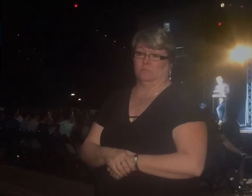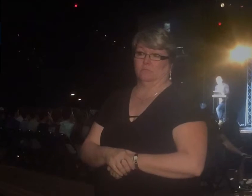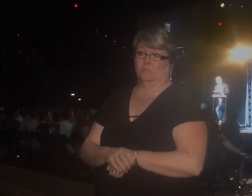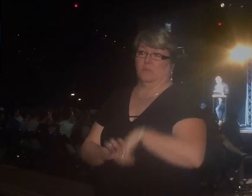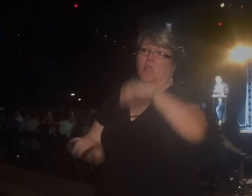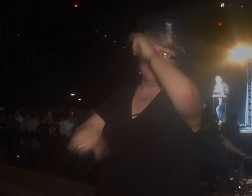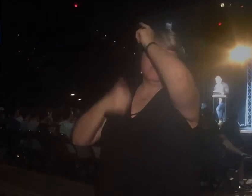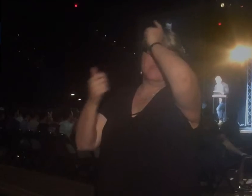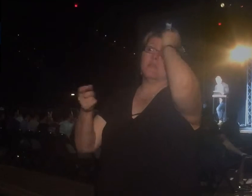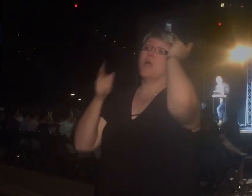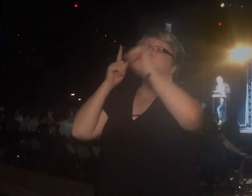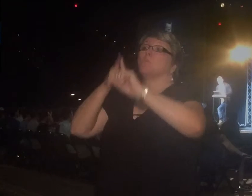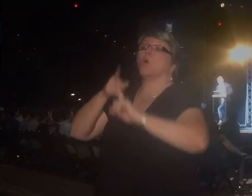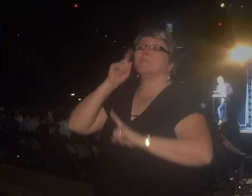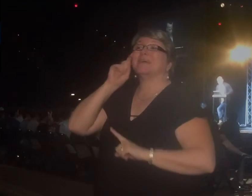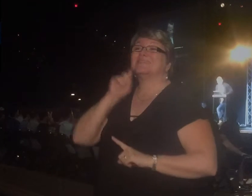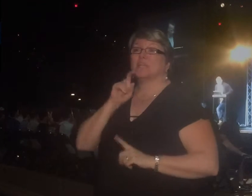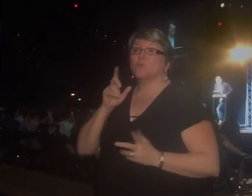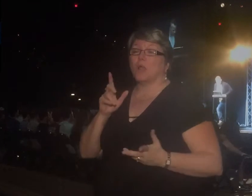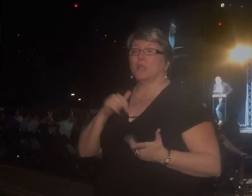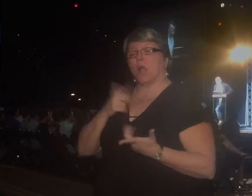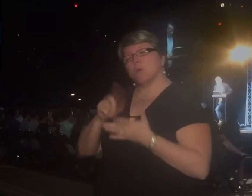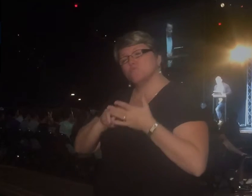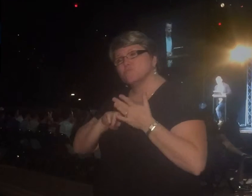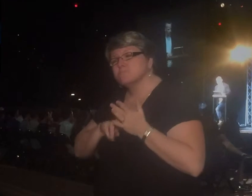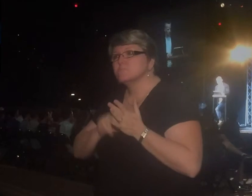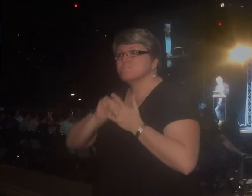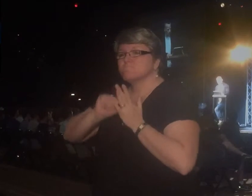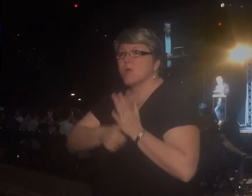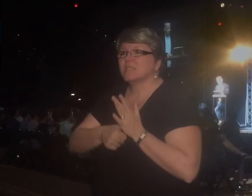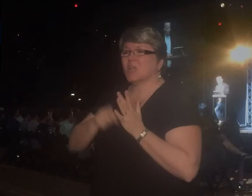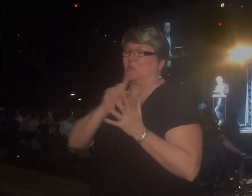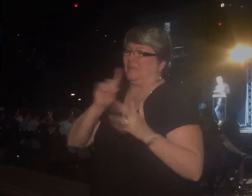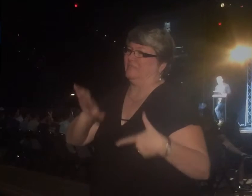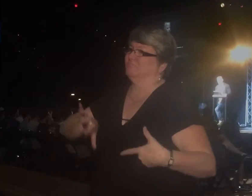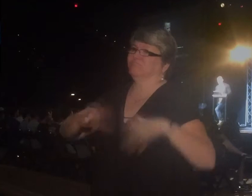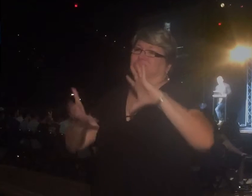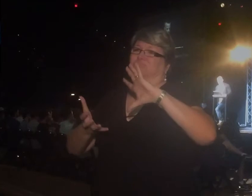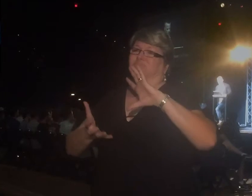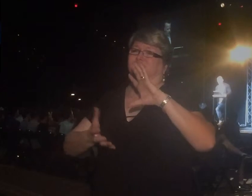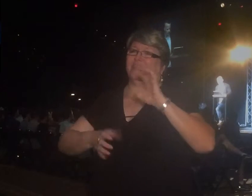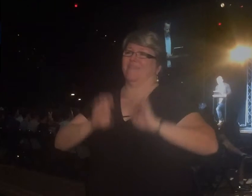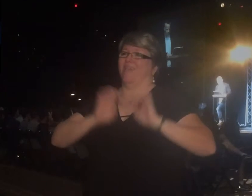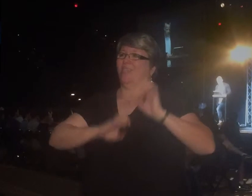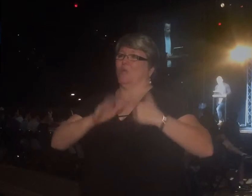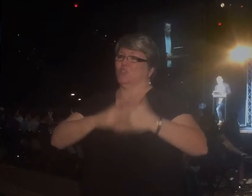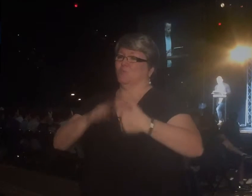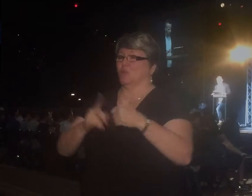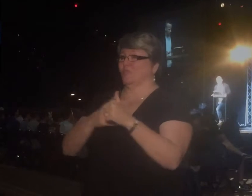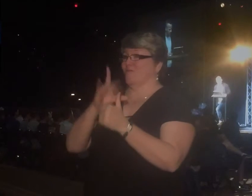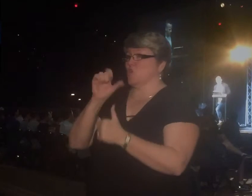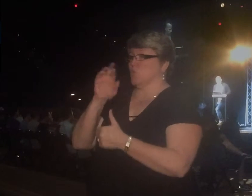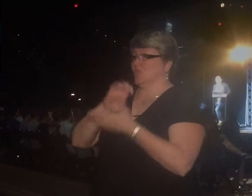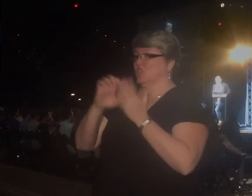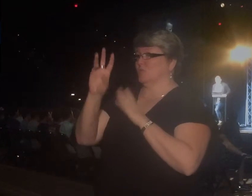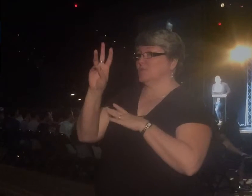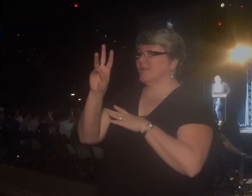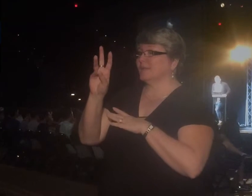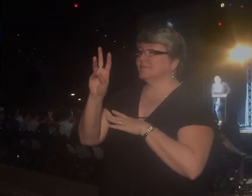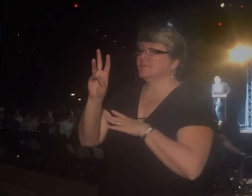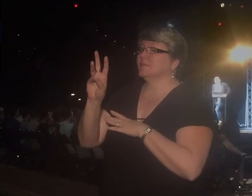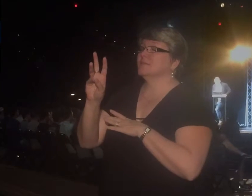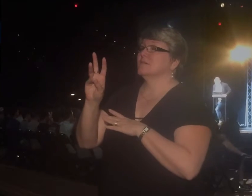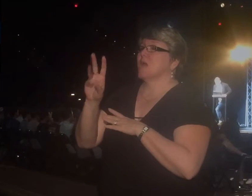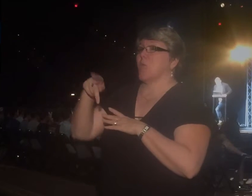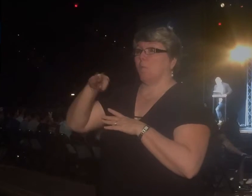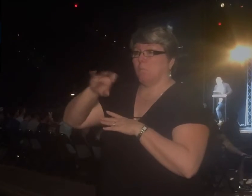itself. And the other point about sexuality I just want to press is that it really sabotages the evaluation process. 1